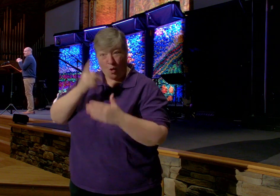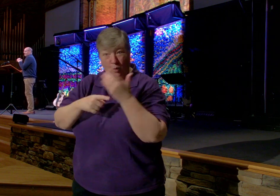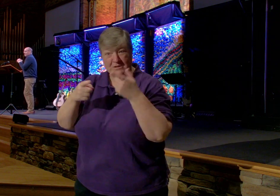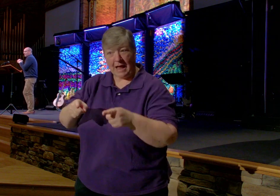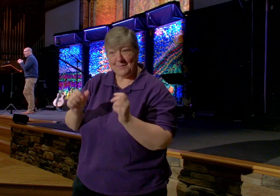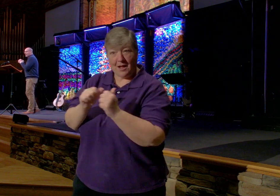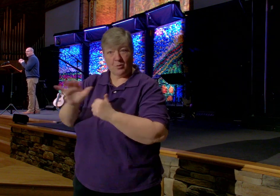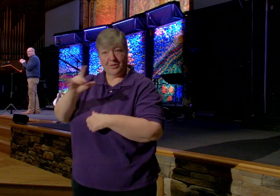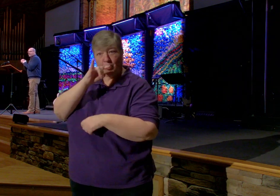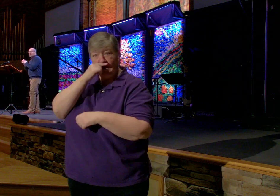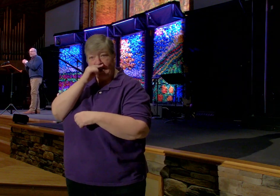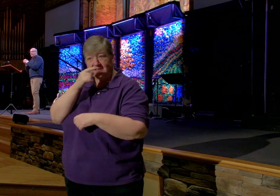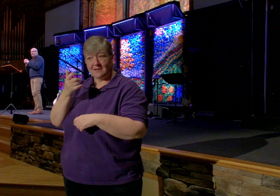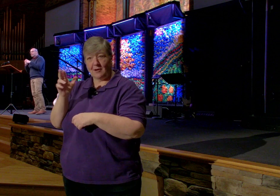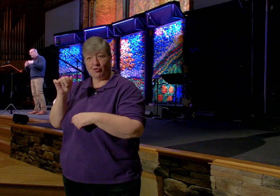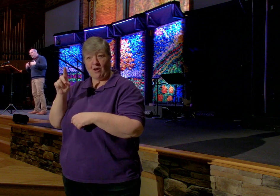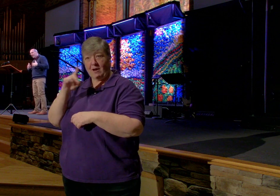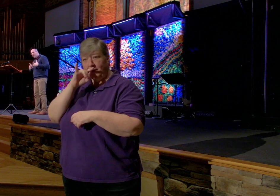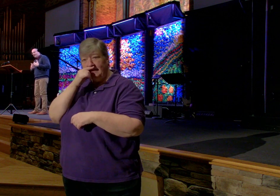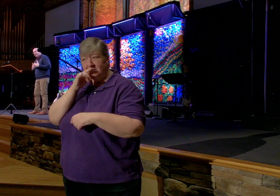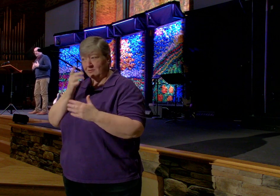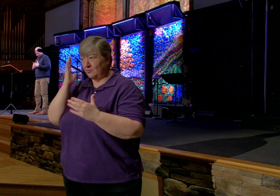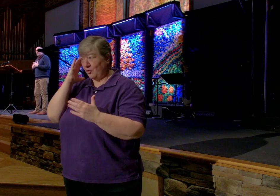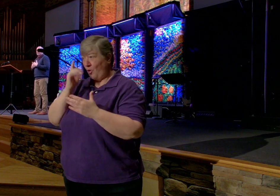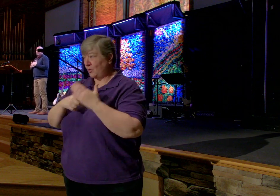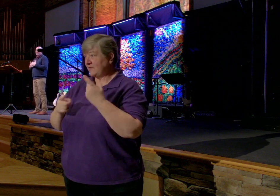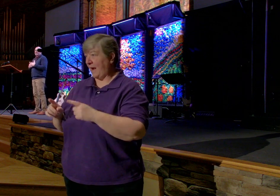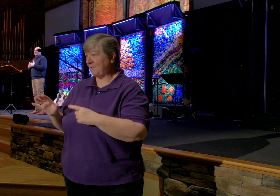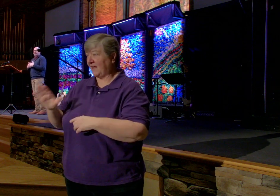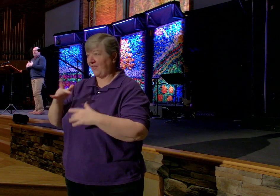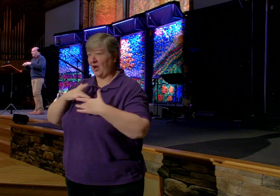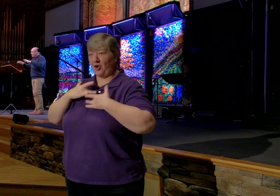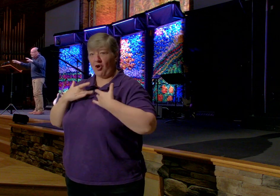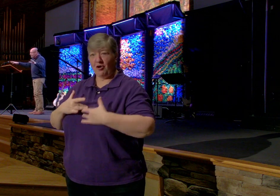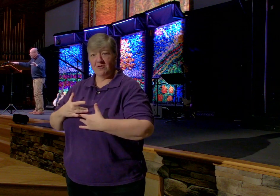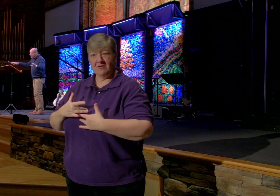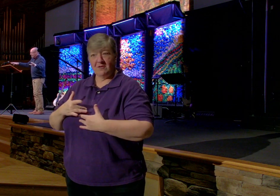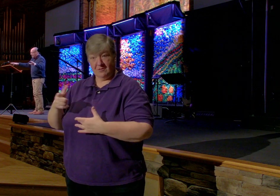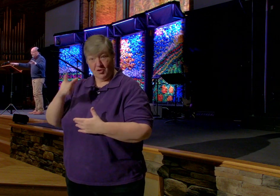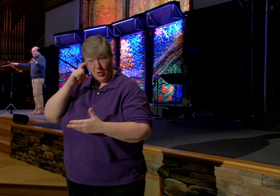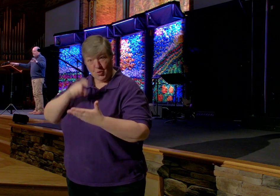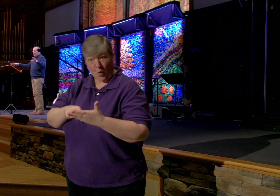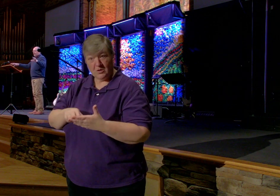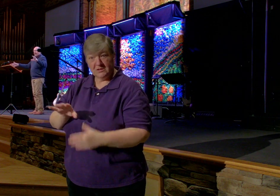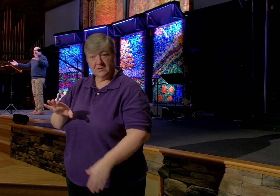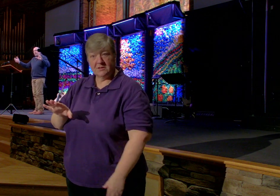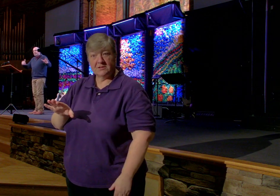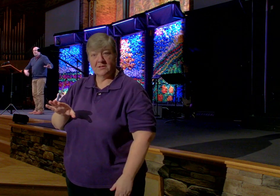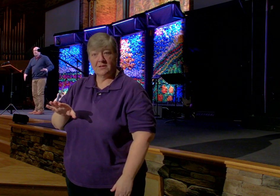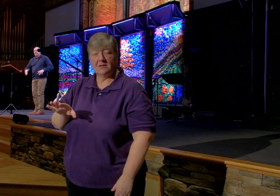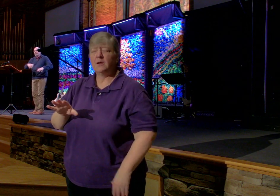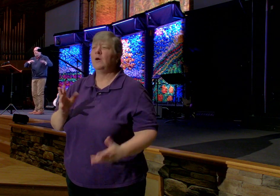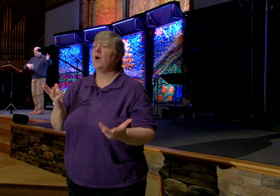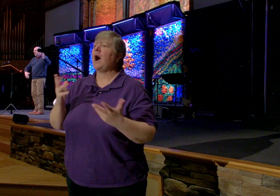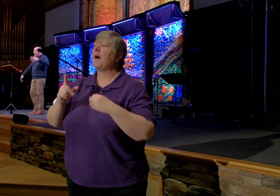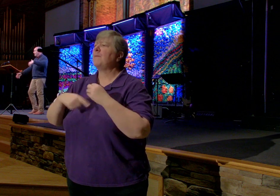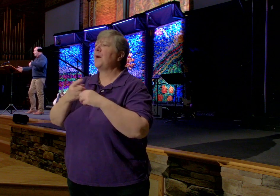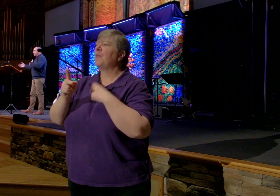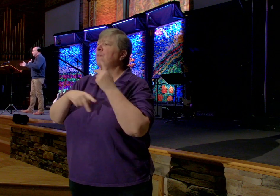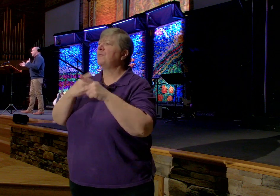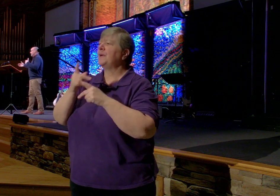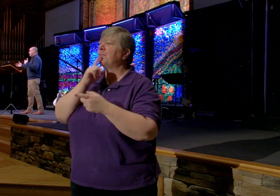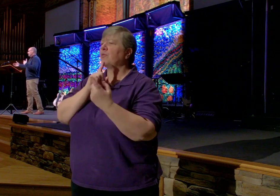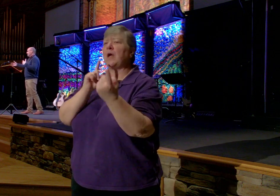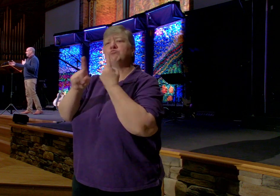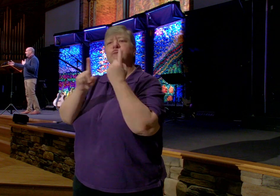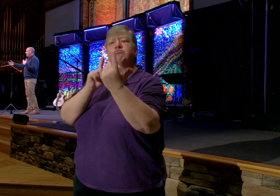you know what's going on in your kids' or your grandkids' life? What's going on in their hearts? Are you noticing? How about the people